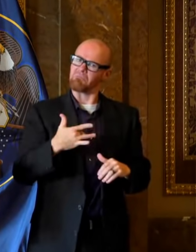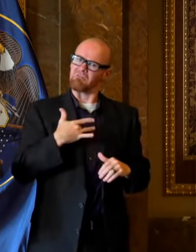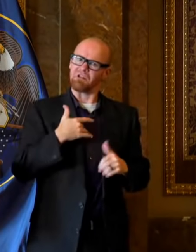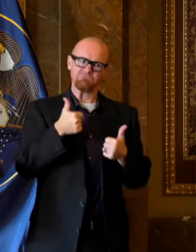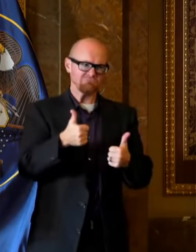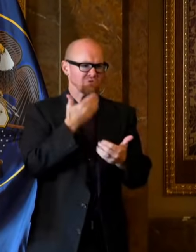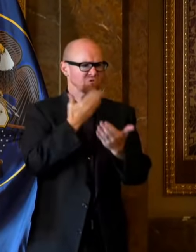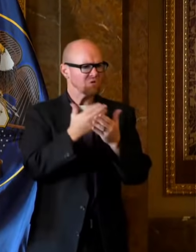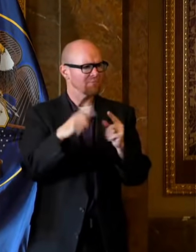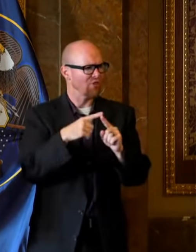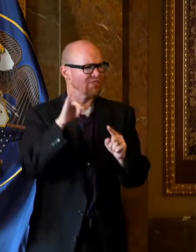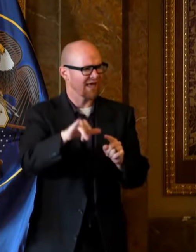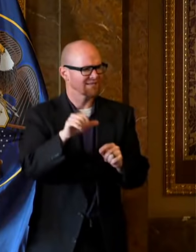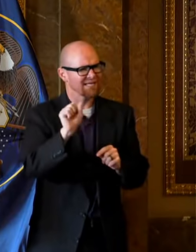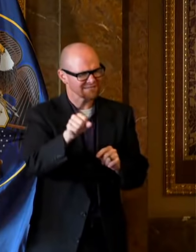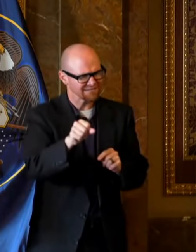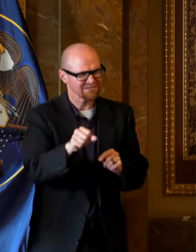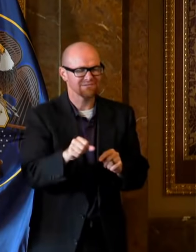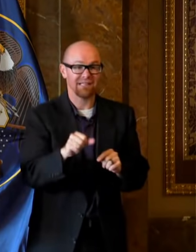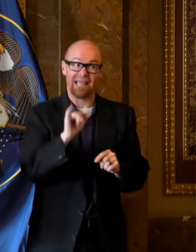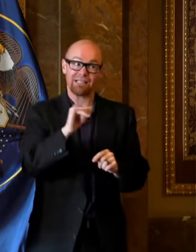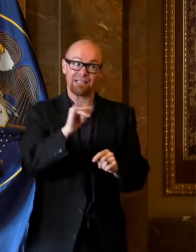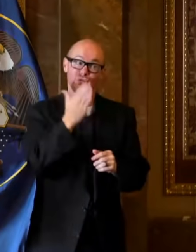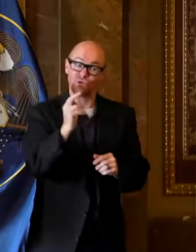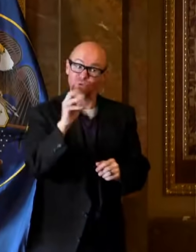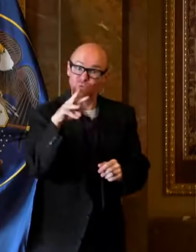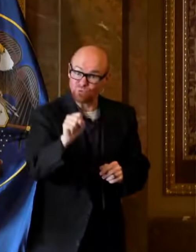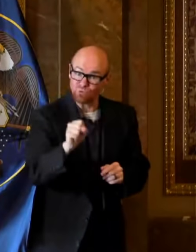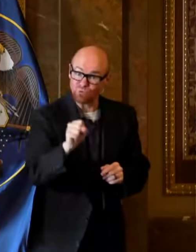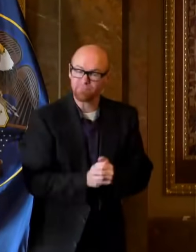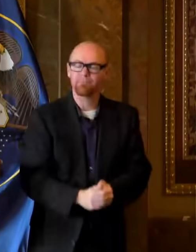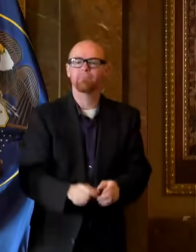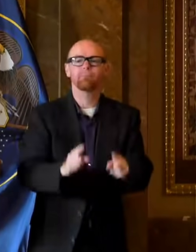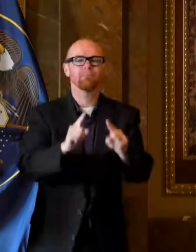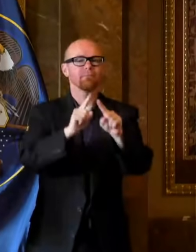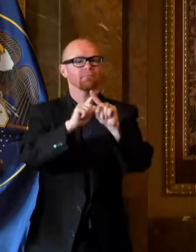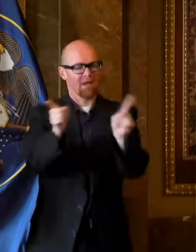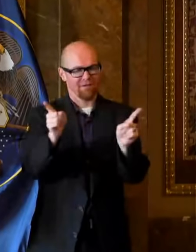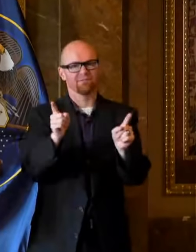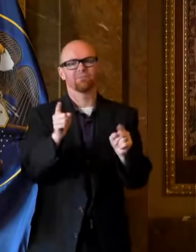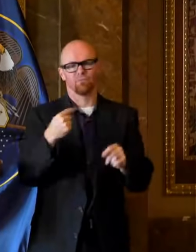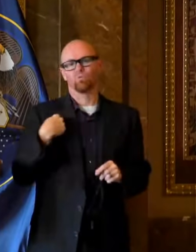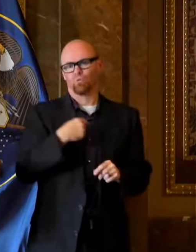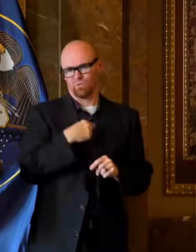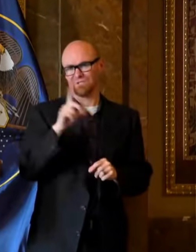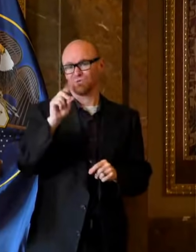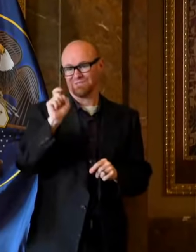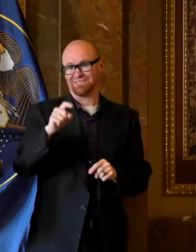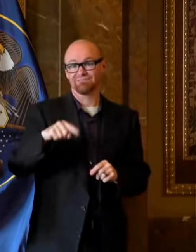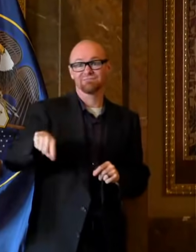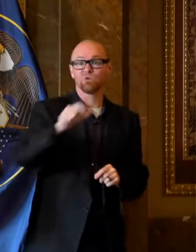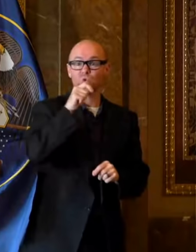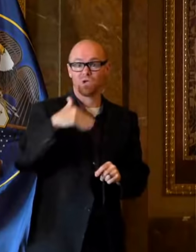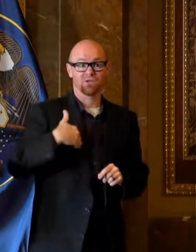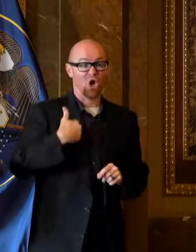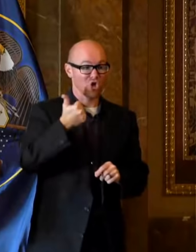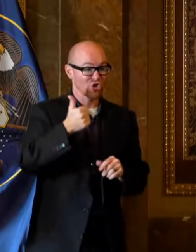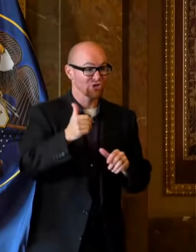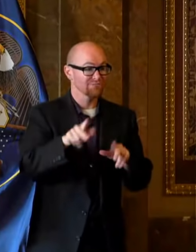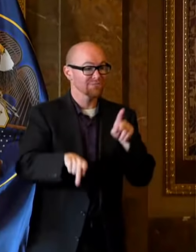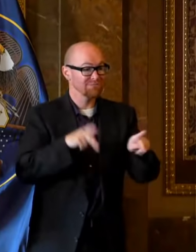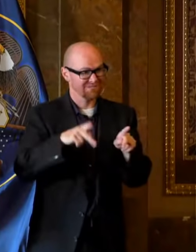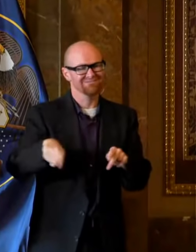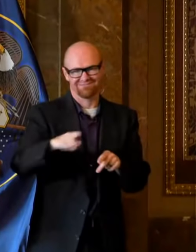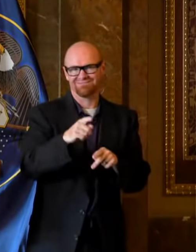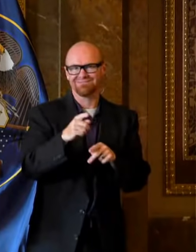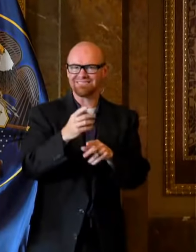past 4 weeks. That's really good news. But we do need young people to get vaccinated, again, to